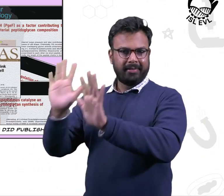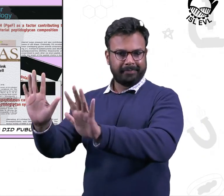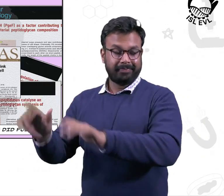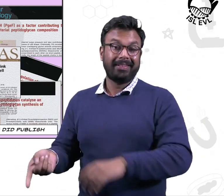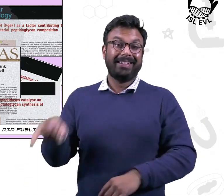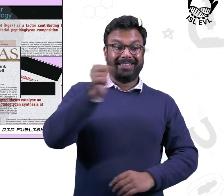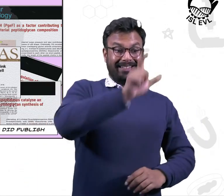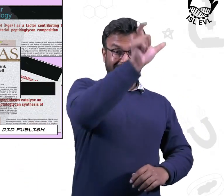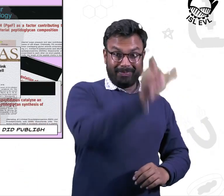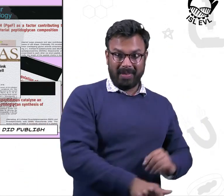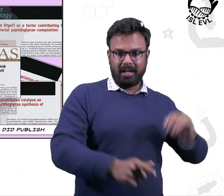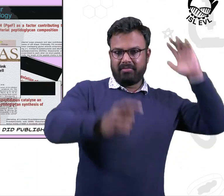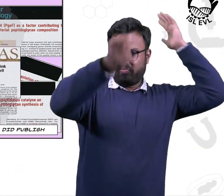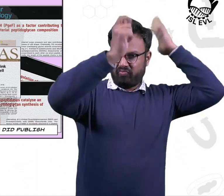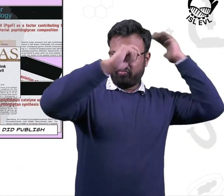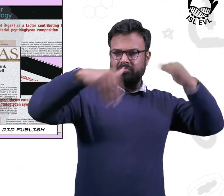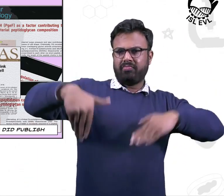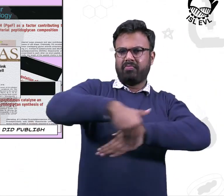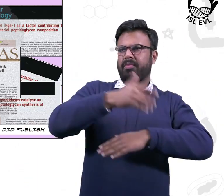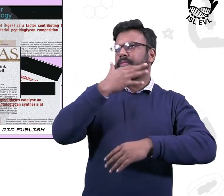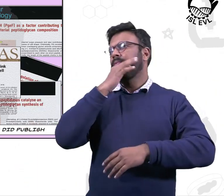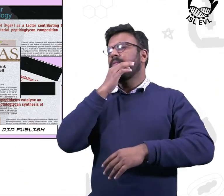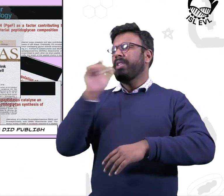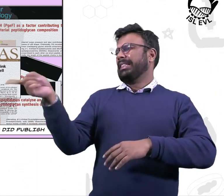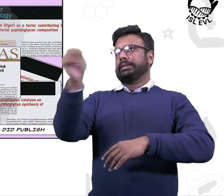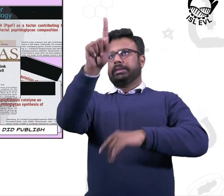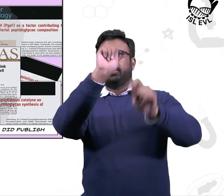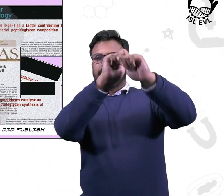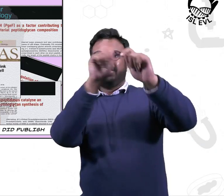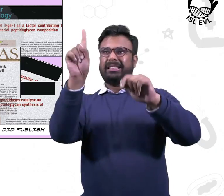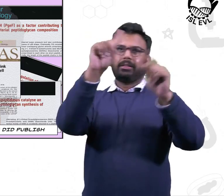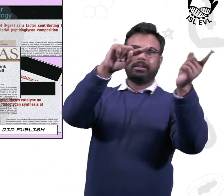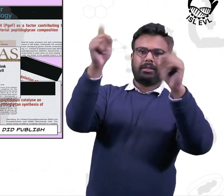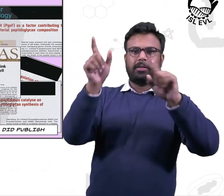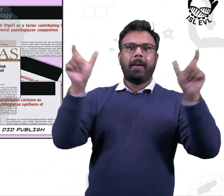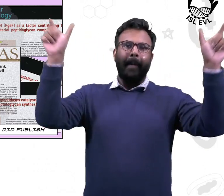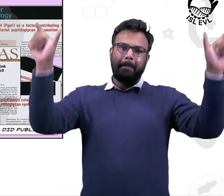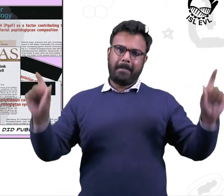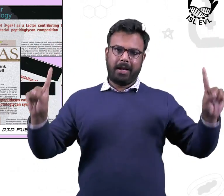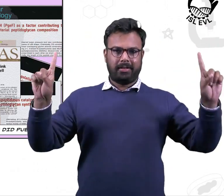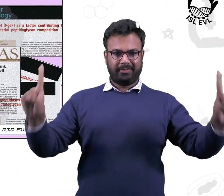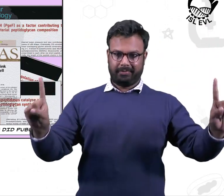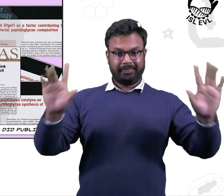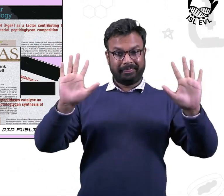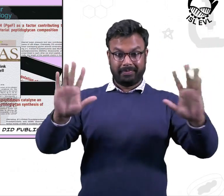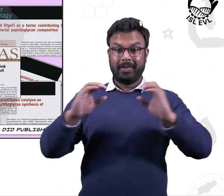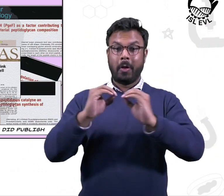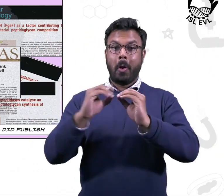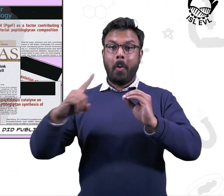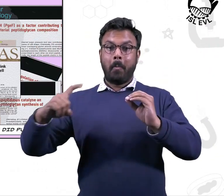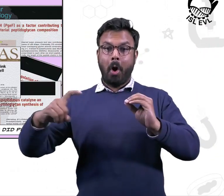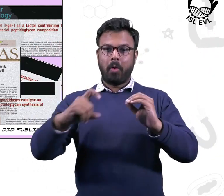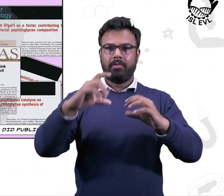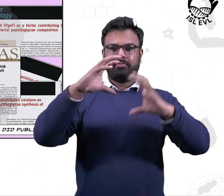builder, and the supervisor enzyme, which acted as the controller or the guide.